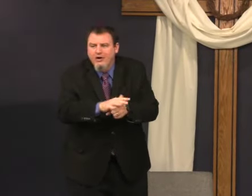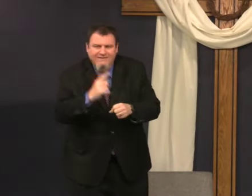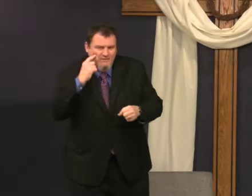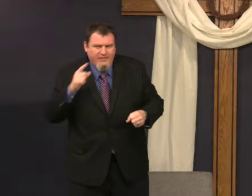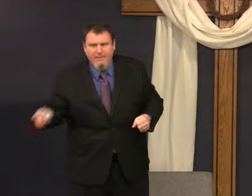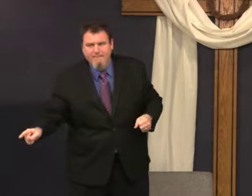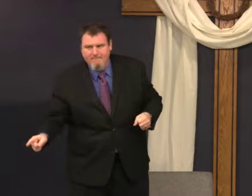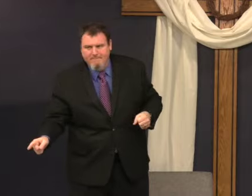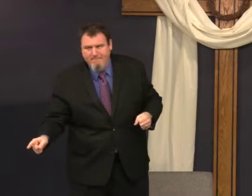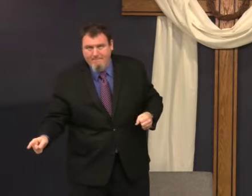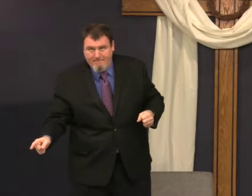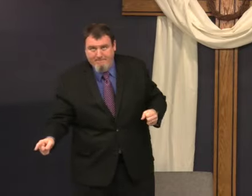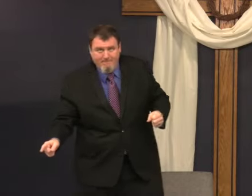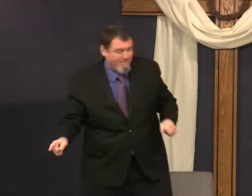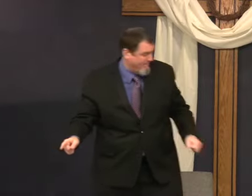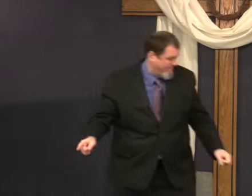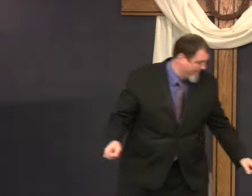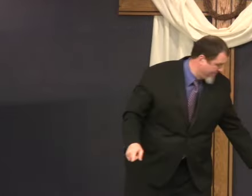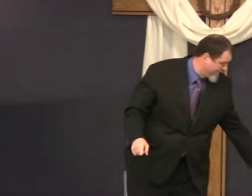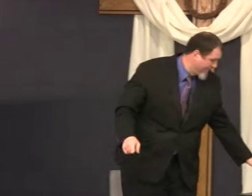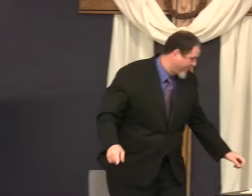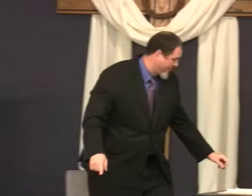But that's not enough for them.